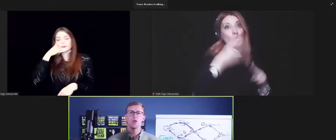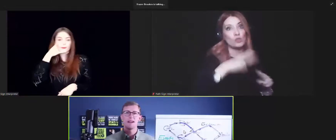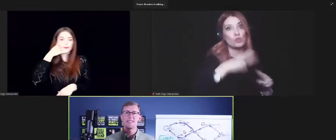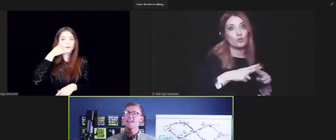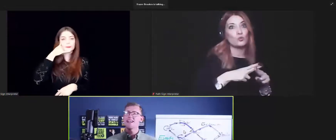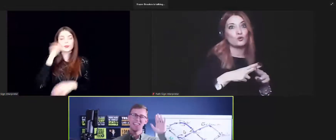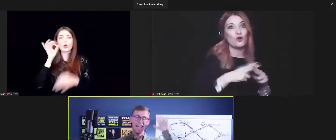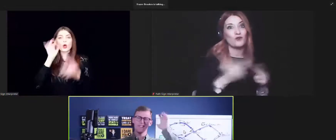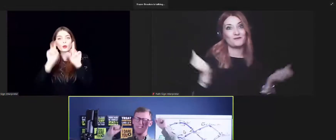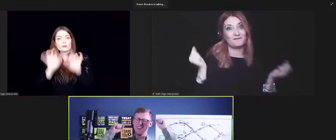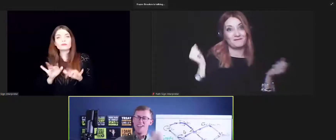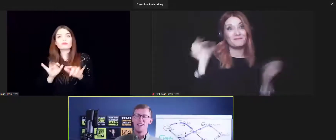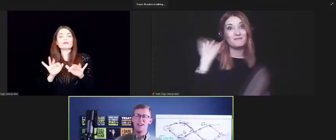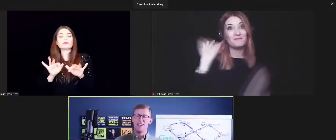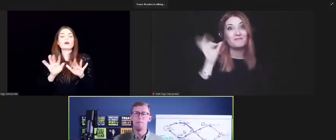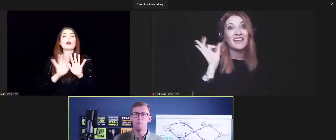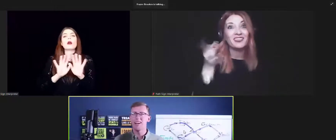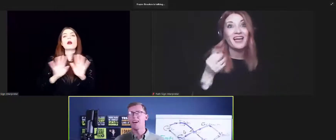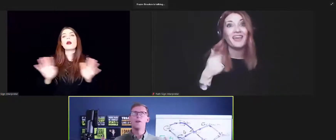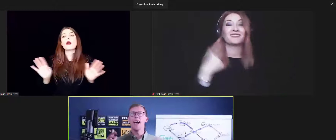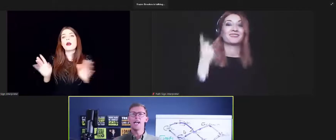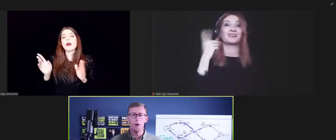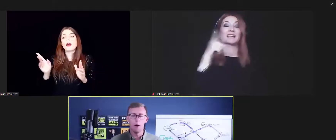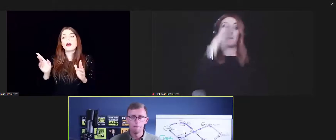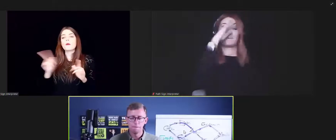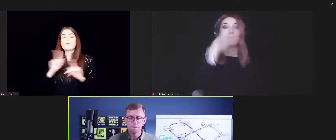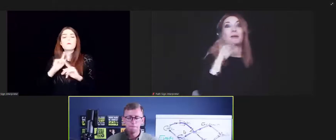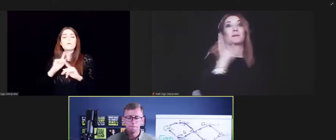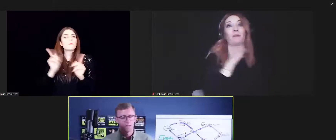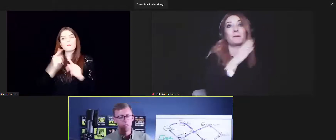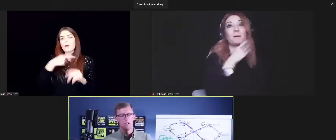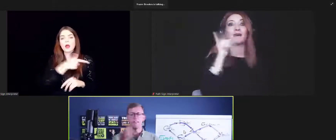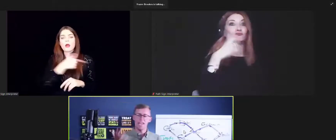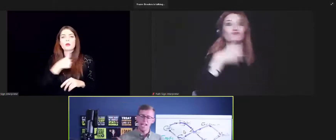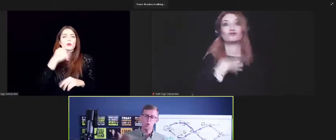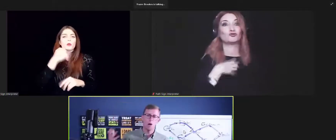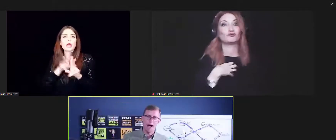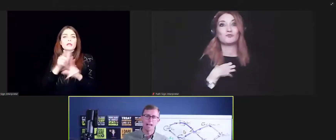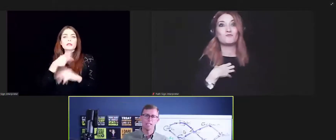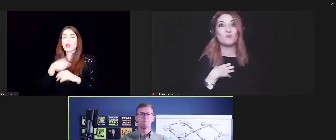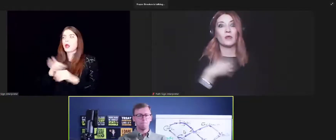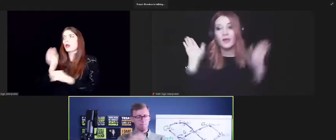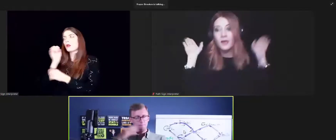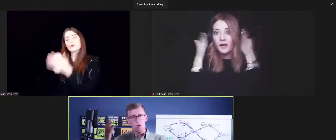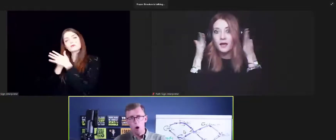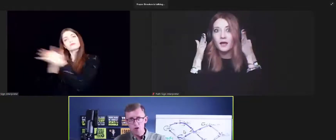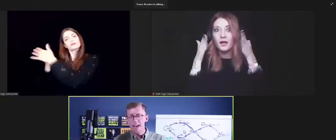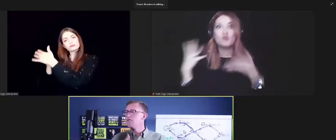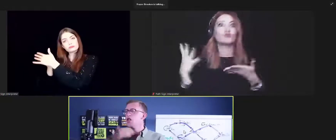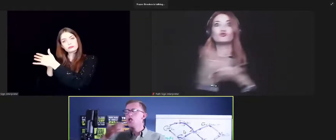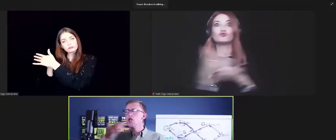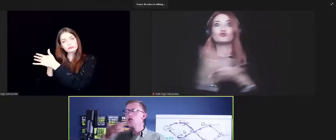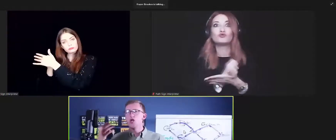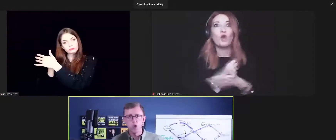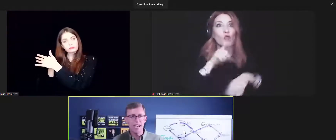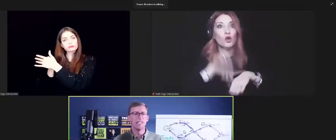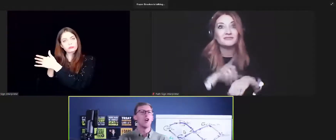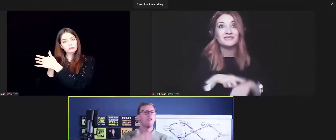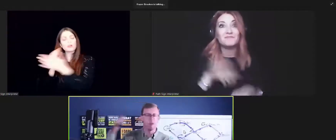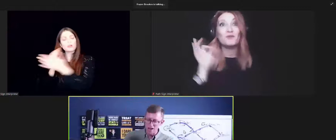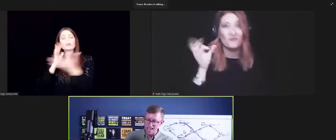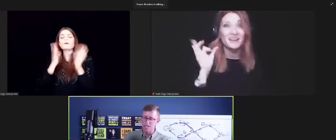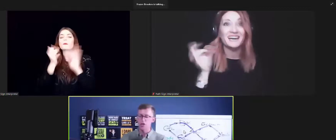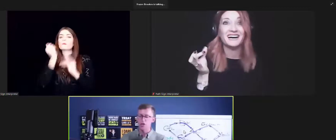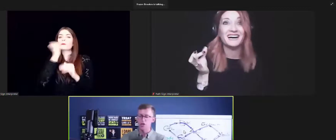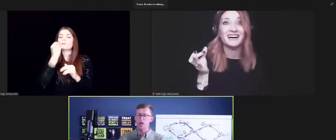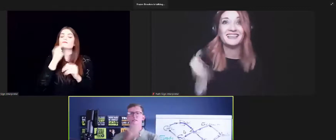My dad's like, yes. My mum's like, okay, go on. The years go by. 1 year, 2 years, 3